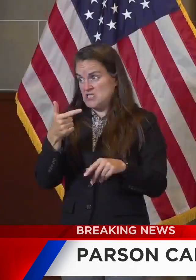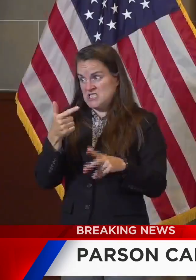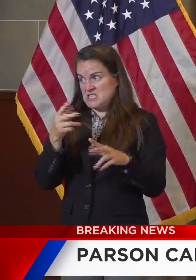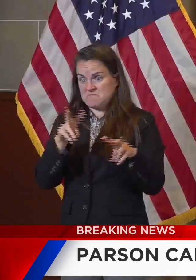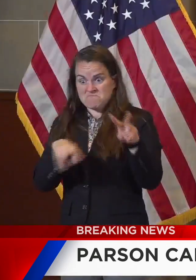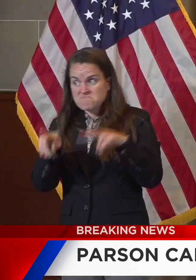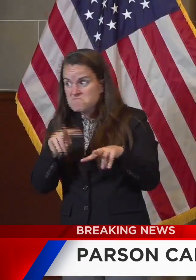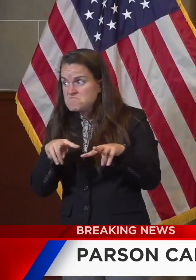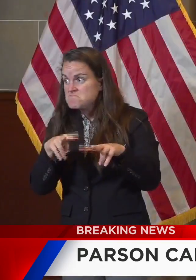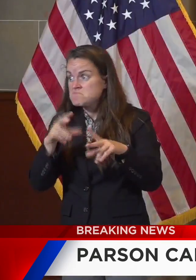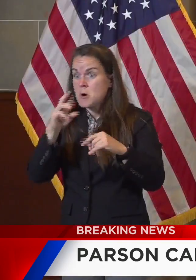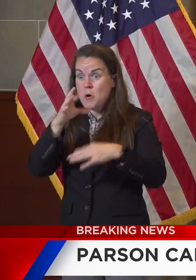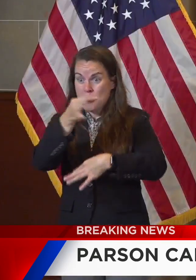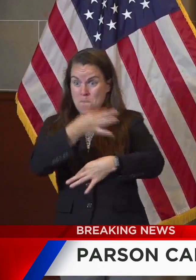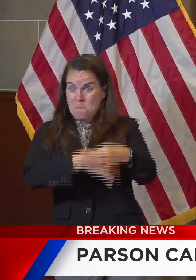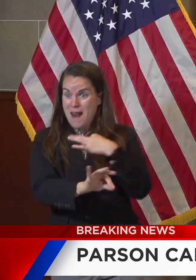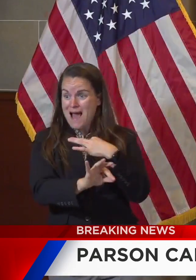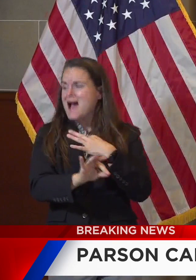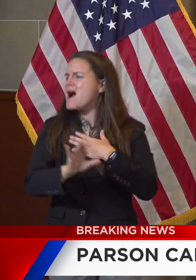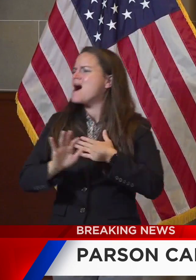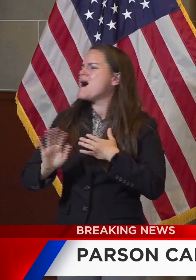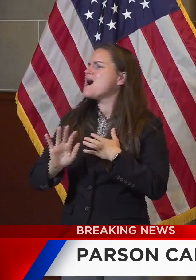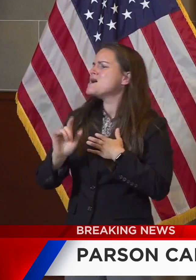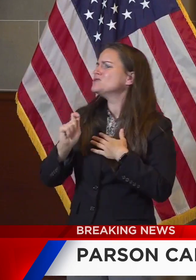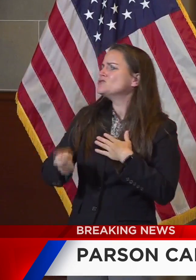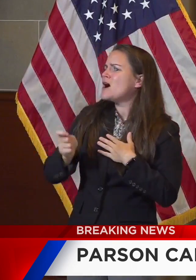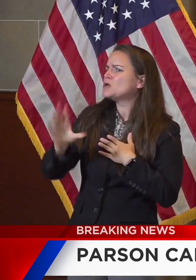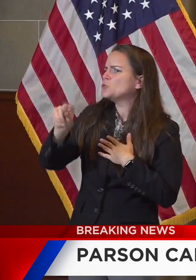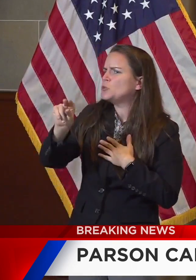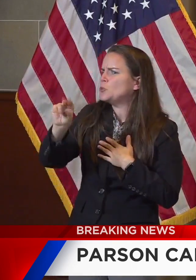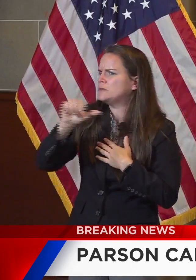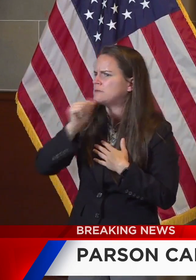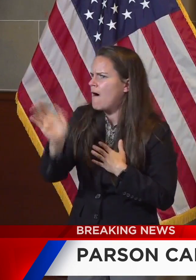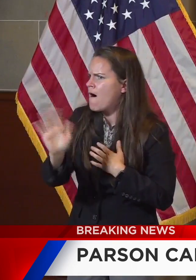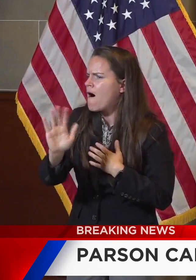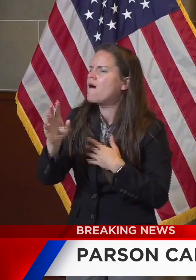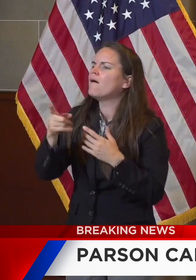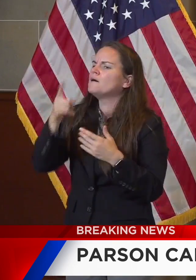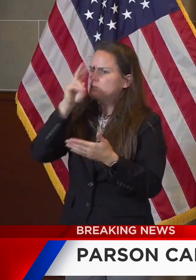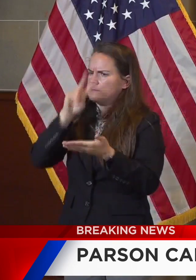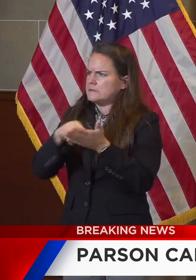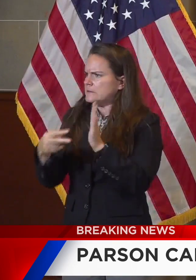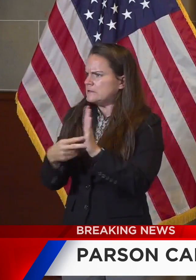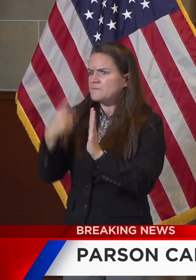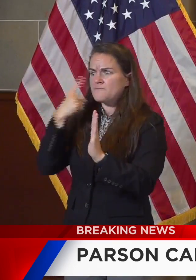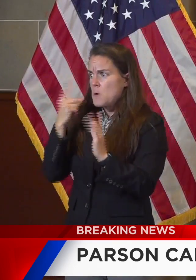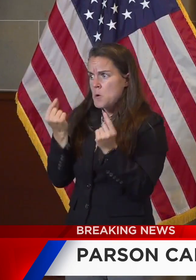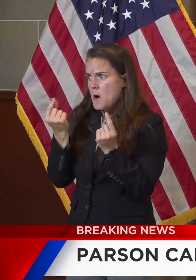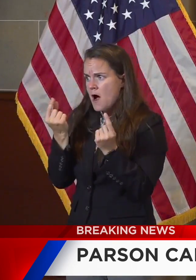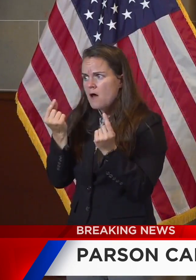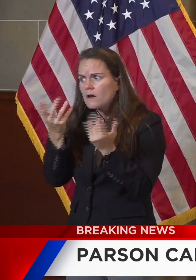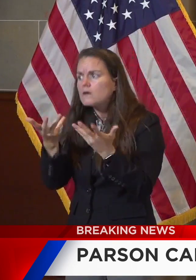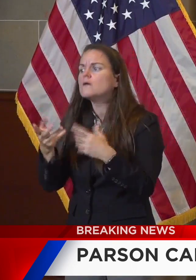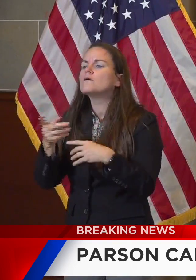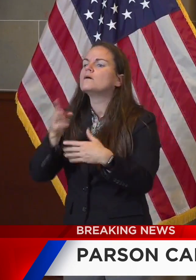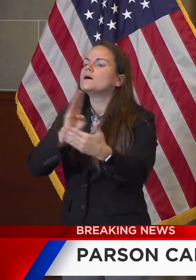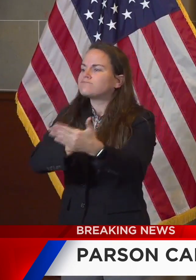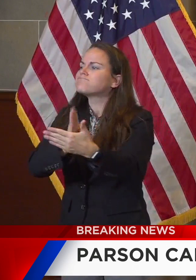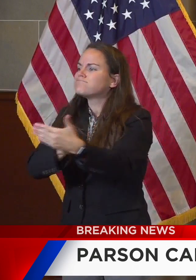the Circuit Attorney. The Attorney General will be able to prosecute cases only